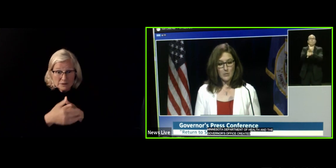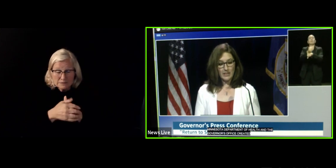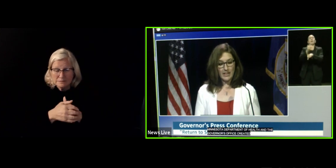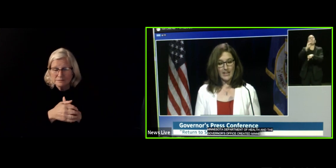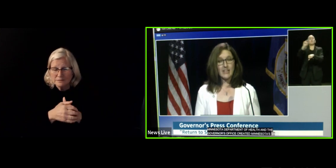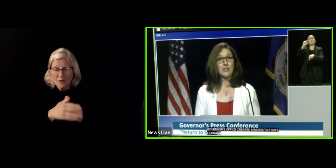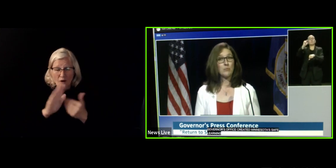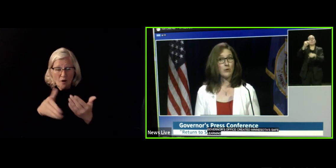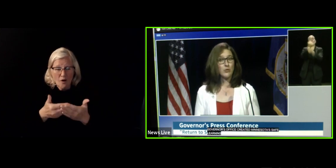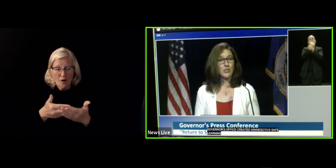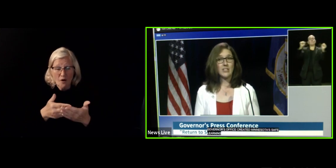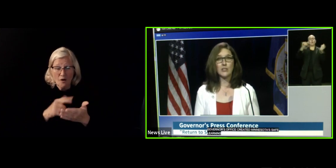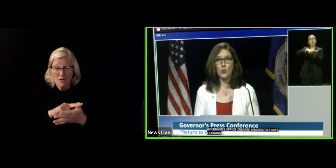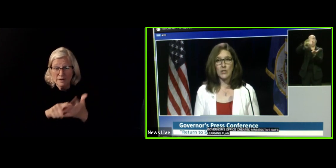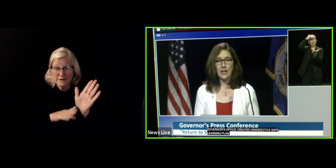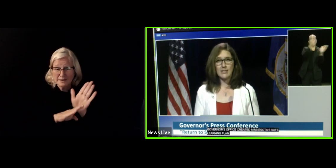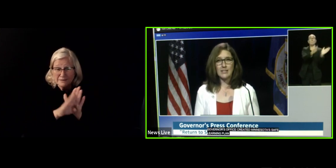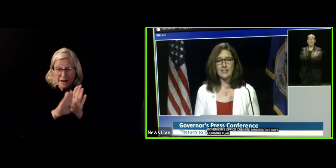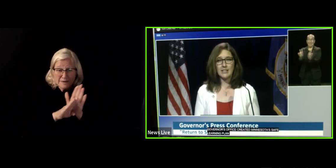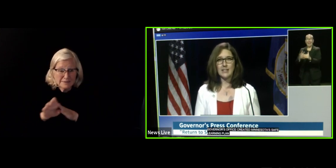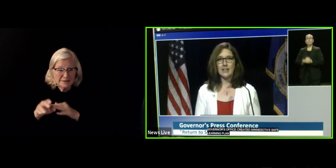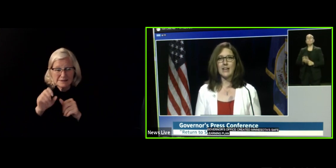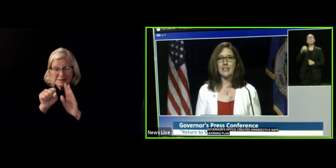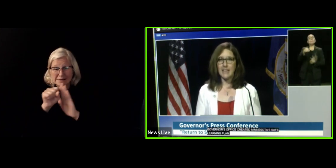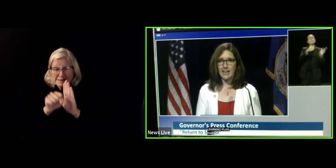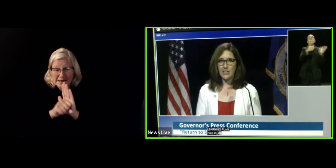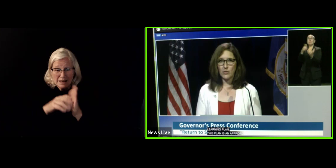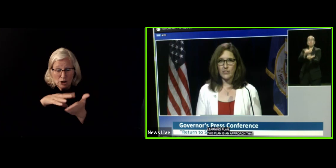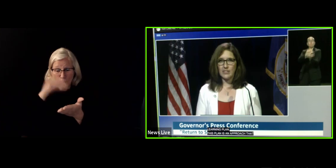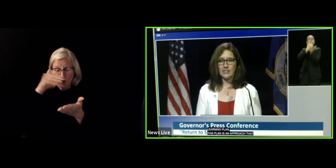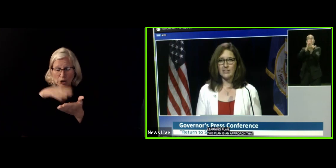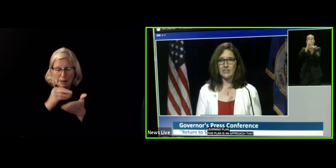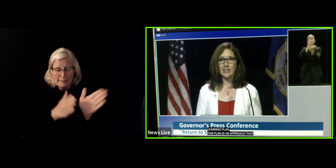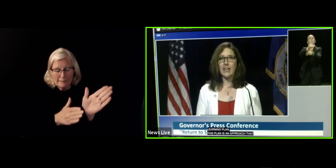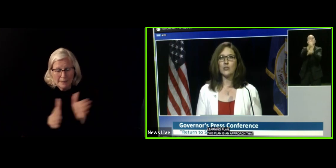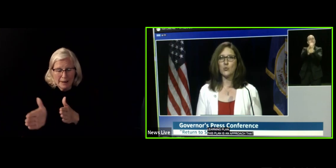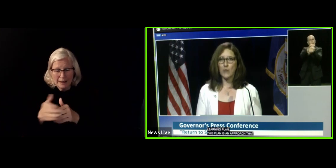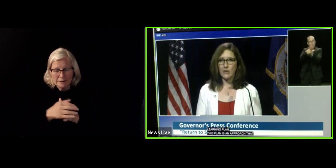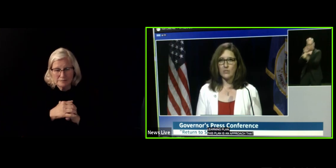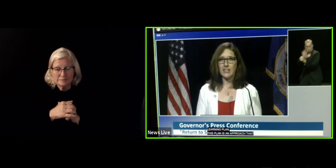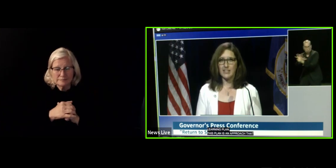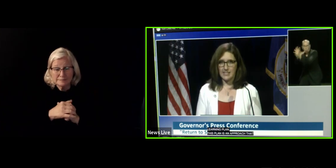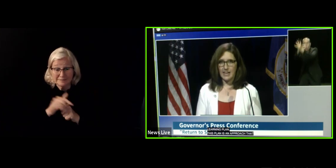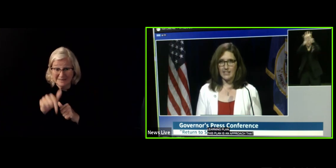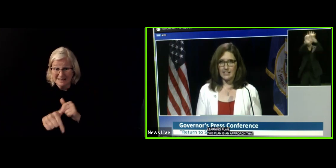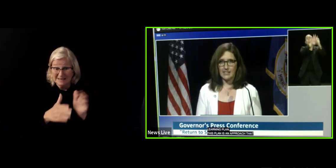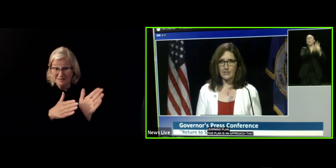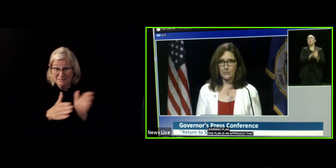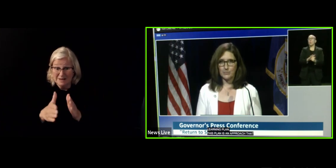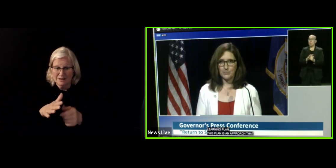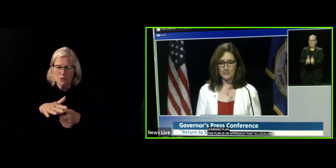This plan is an approach that is localized and data-driven and grounded in